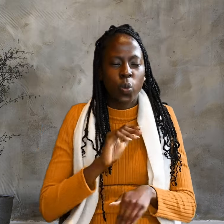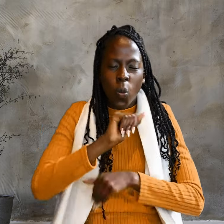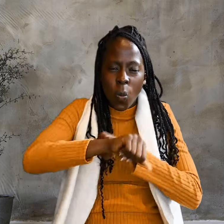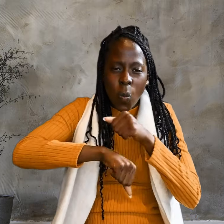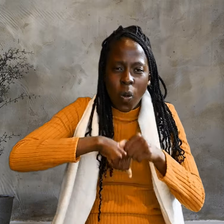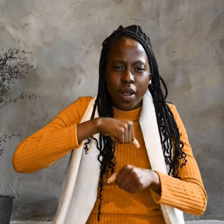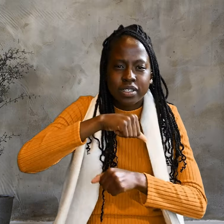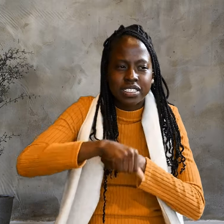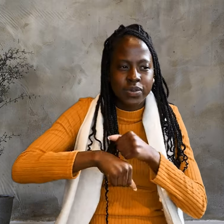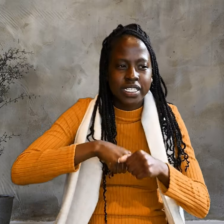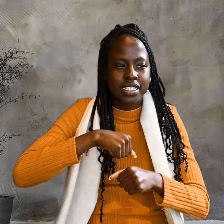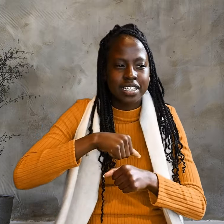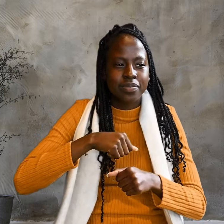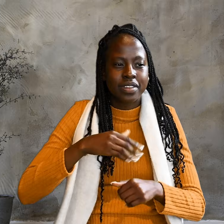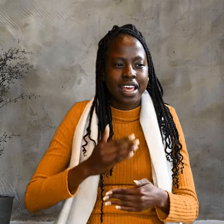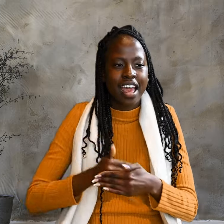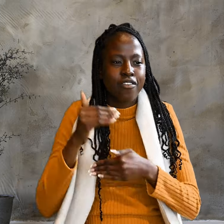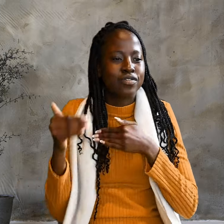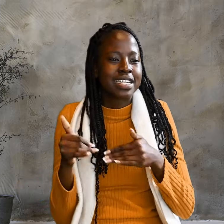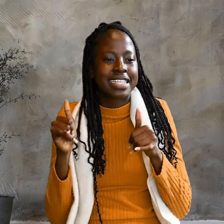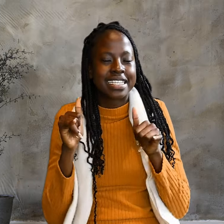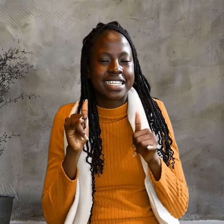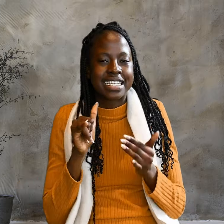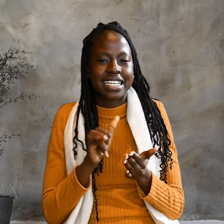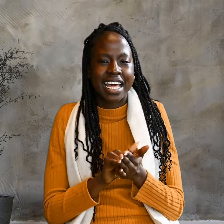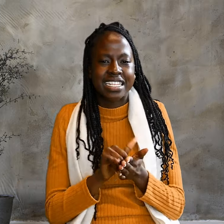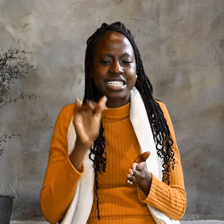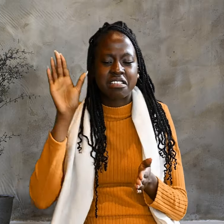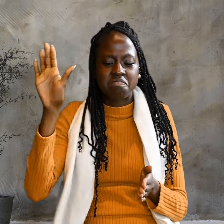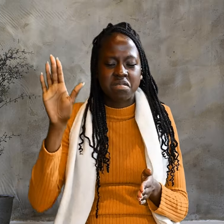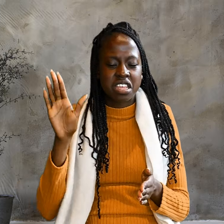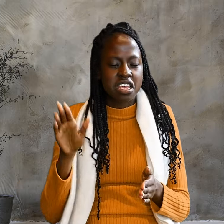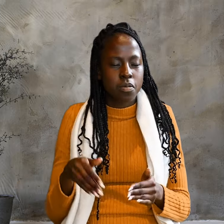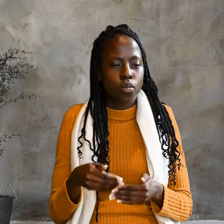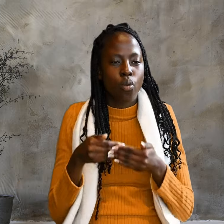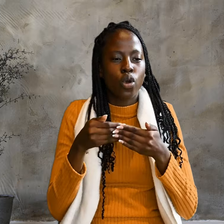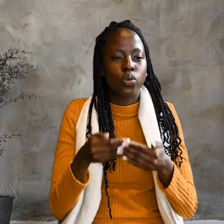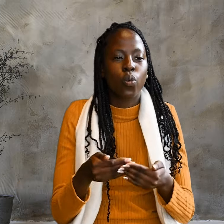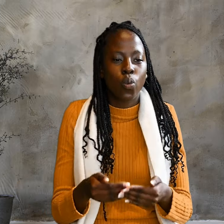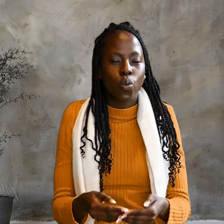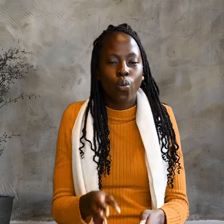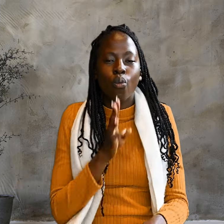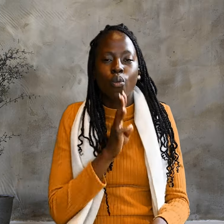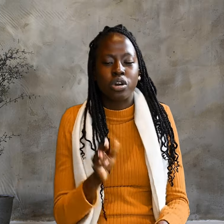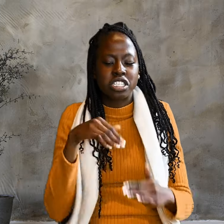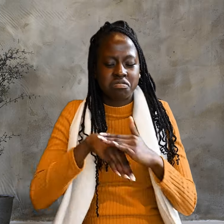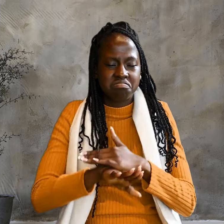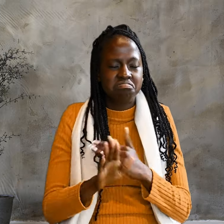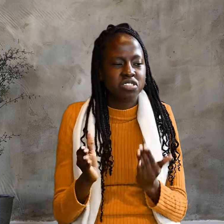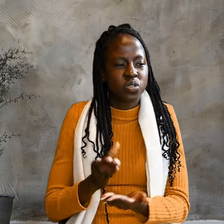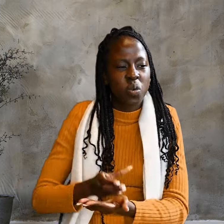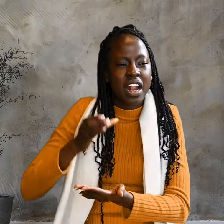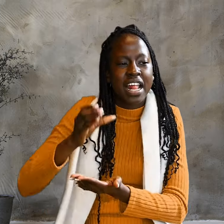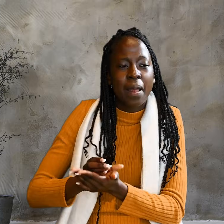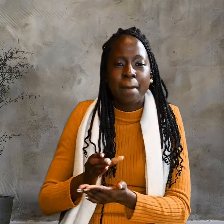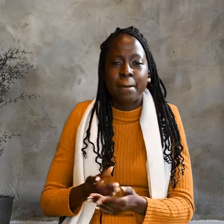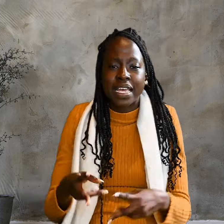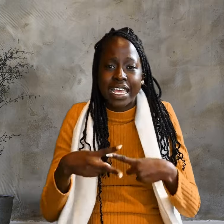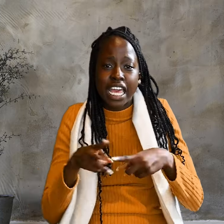waist. After that, he poured water into a basin and began to wash his